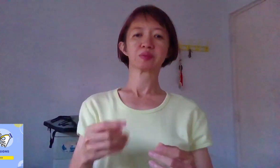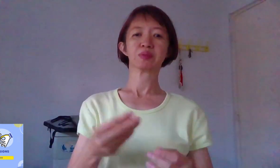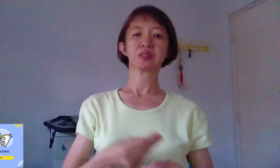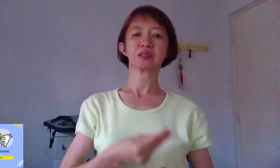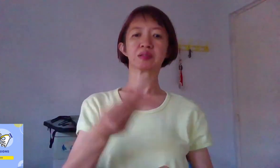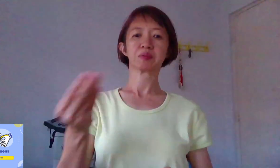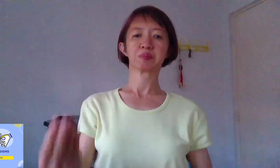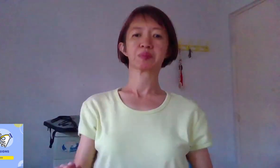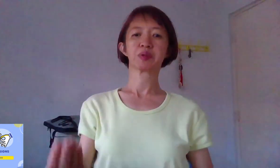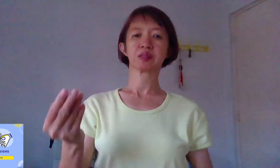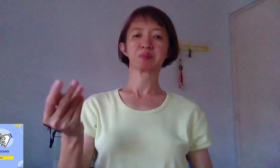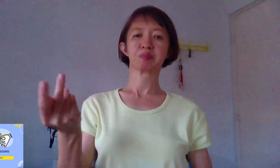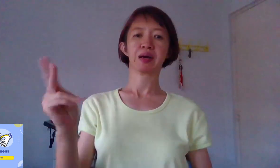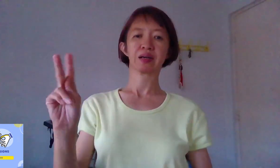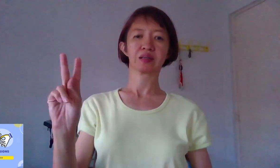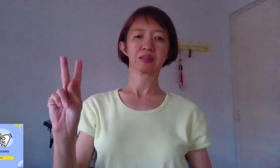should be brought back.